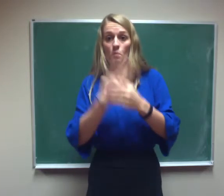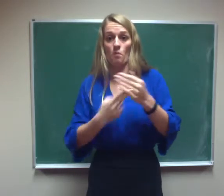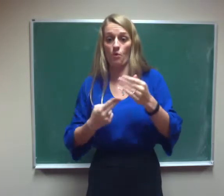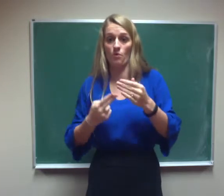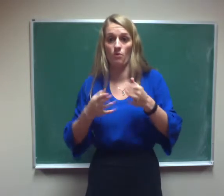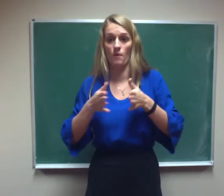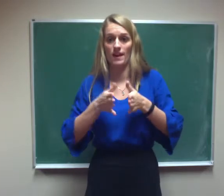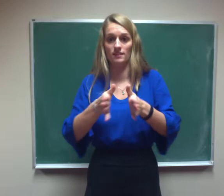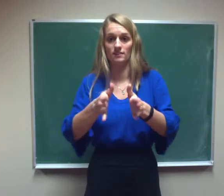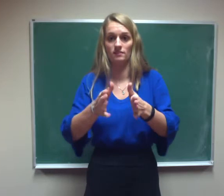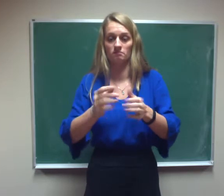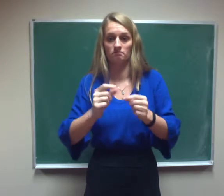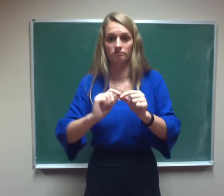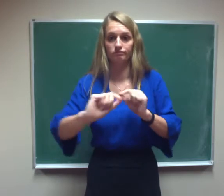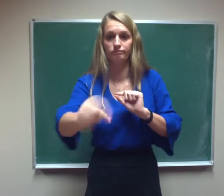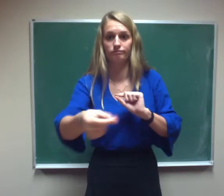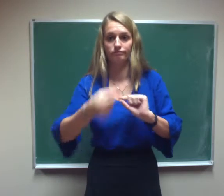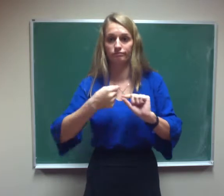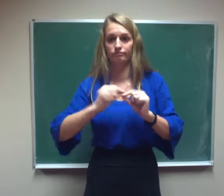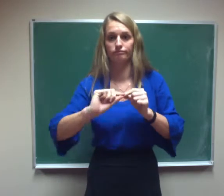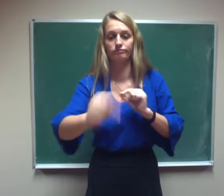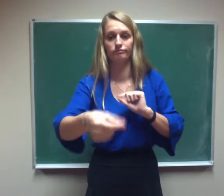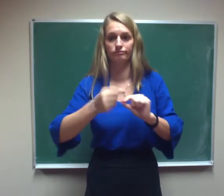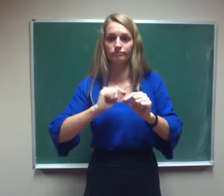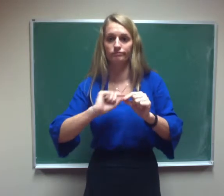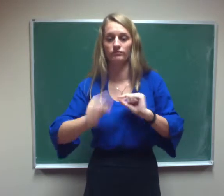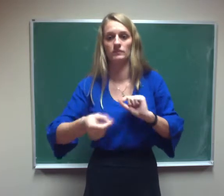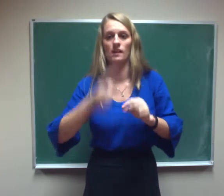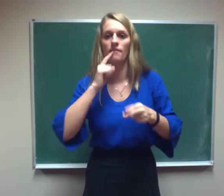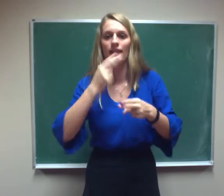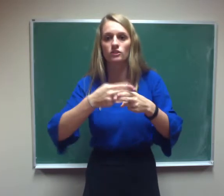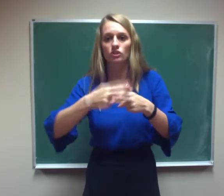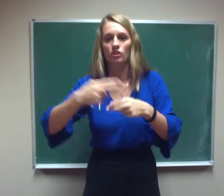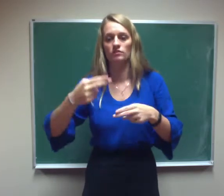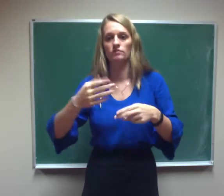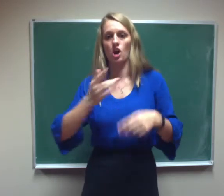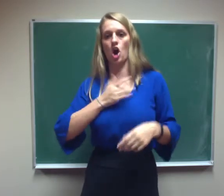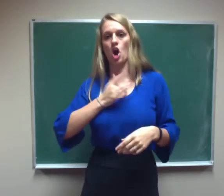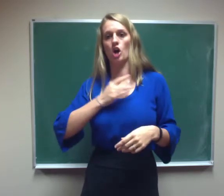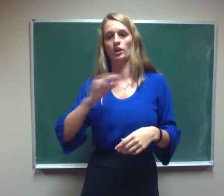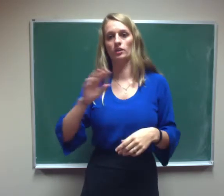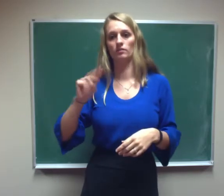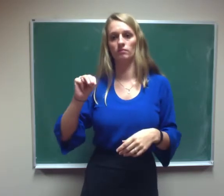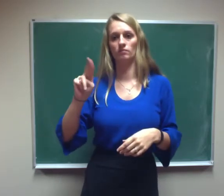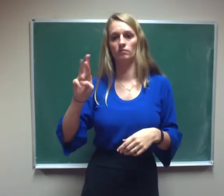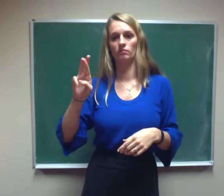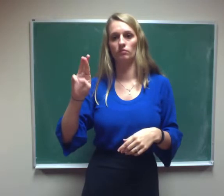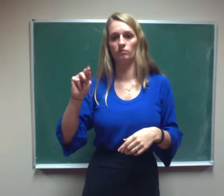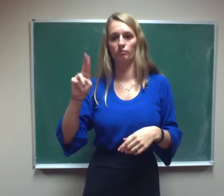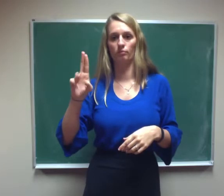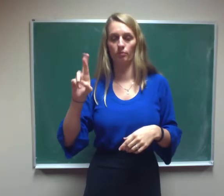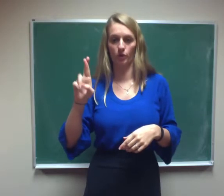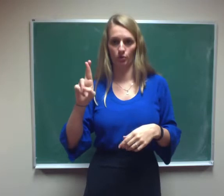cases, but is also known as a heart murmur. Once oxygenated blood is in the left atrium. It flows